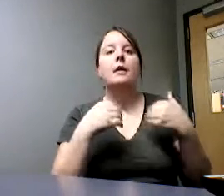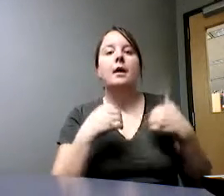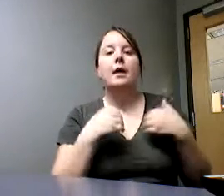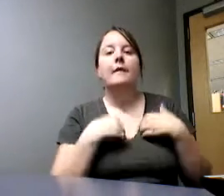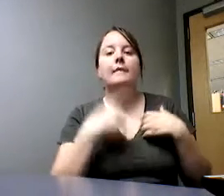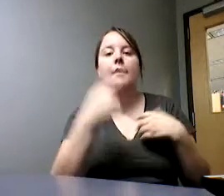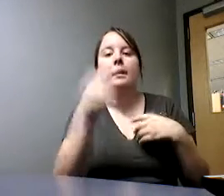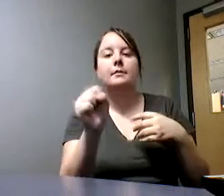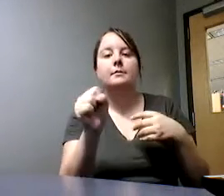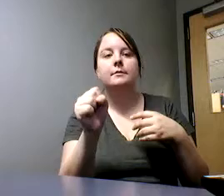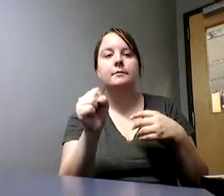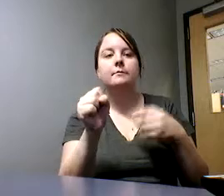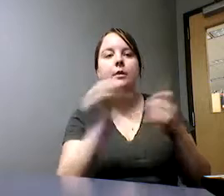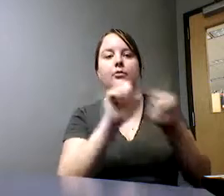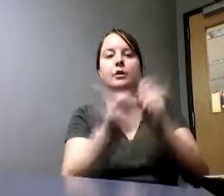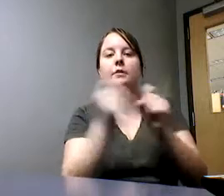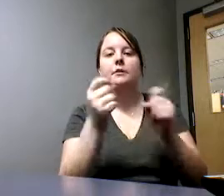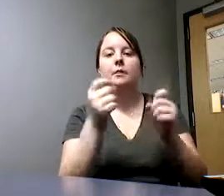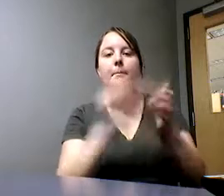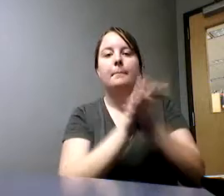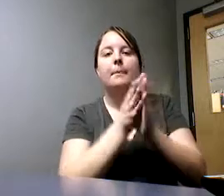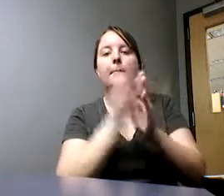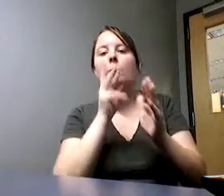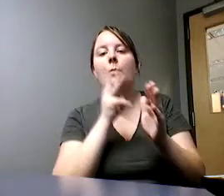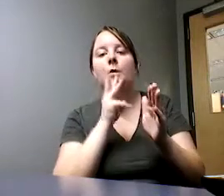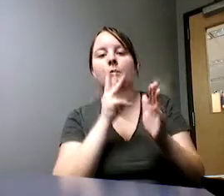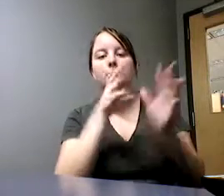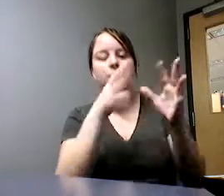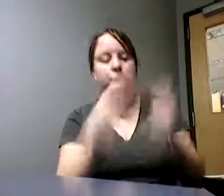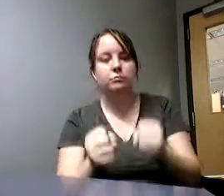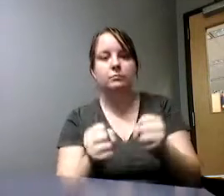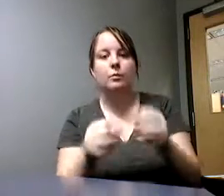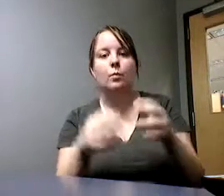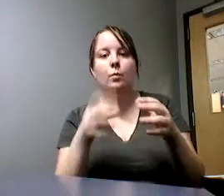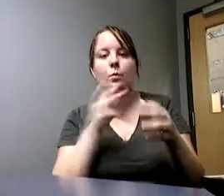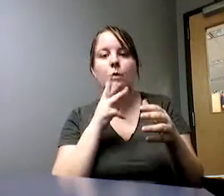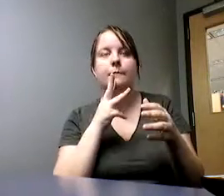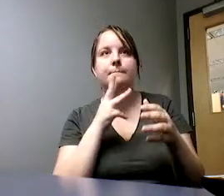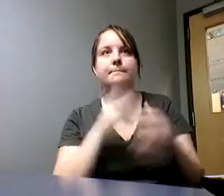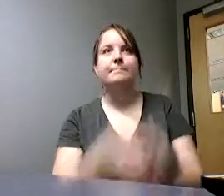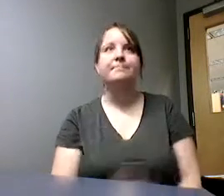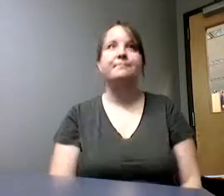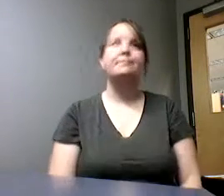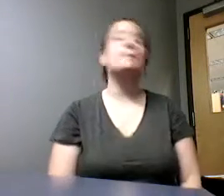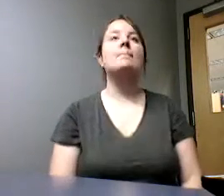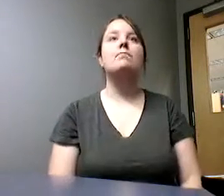Condensation, process in which gaseous water, which happens to be water vapor, is changed into a liquid form, which would be regular